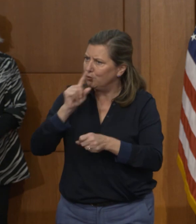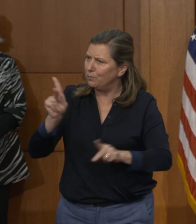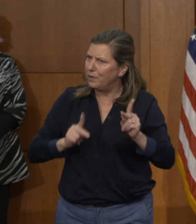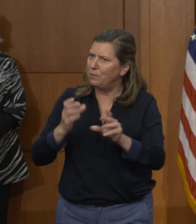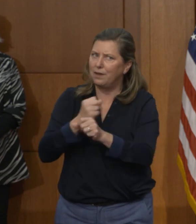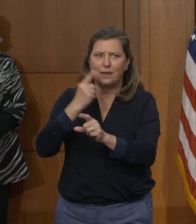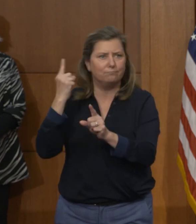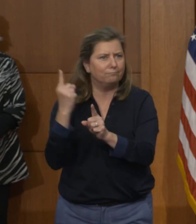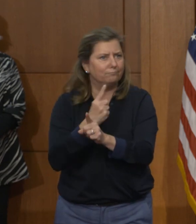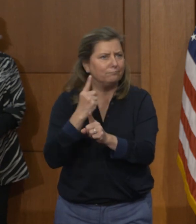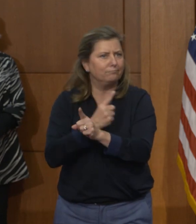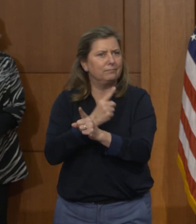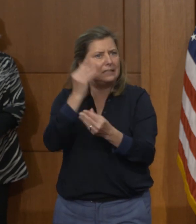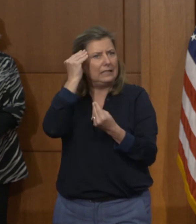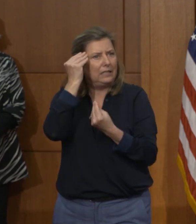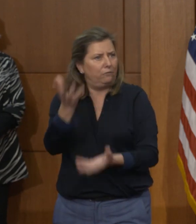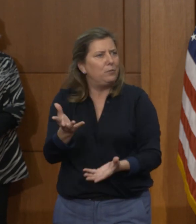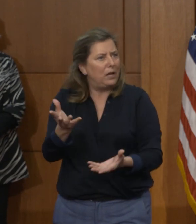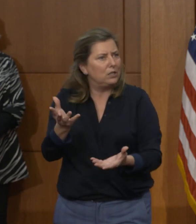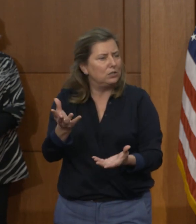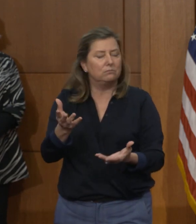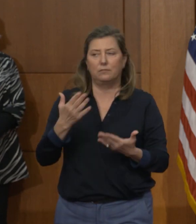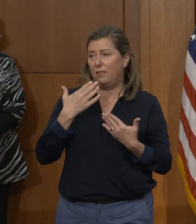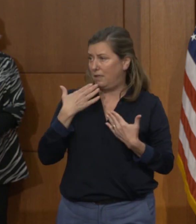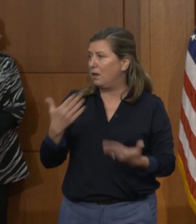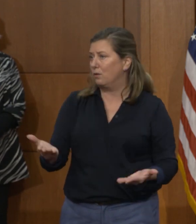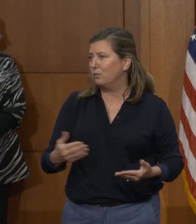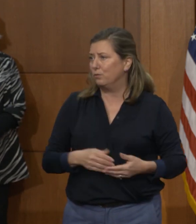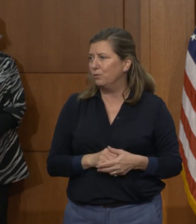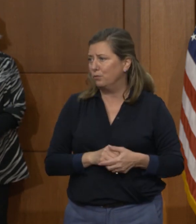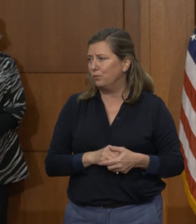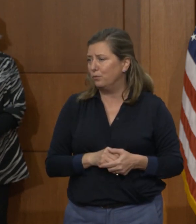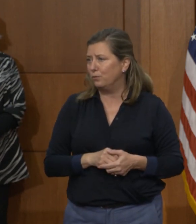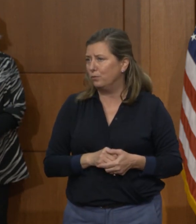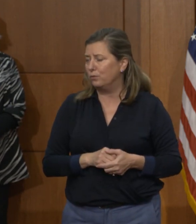getting accurate and updated information. I say thanks to all of you.